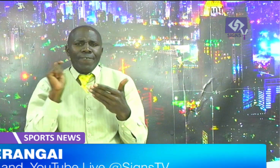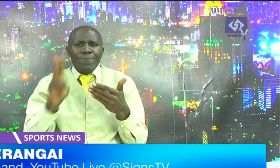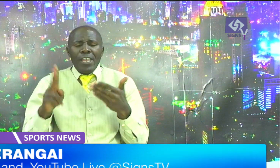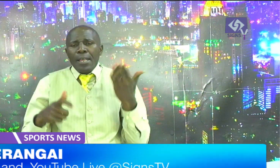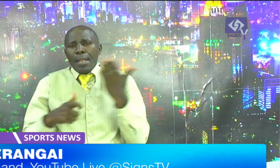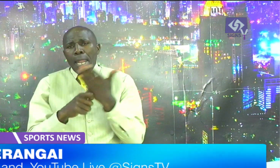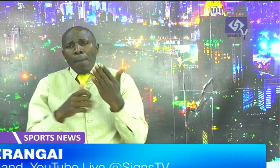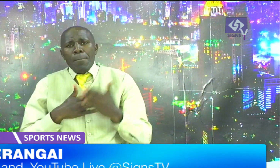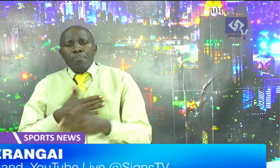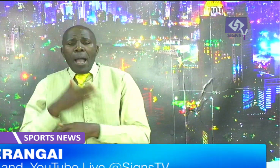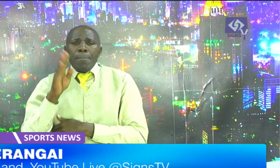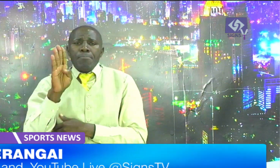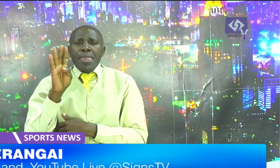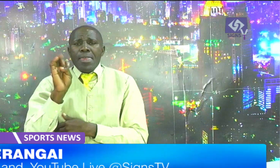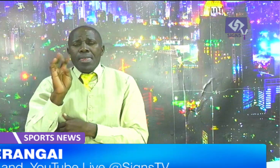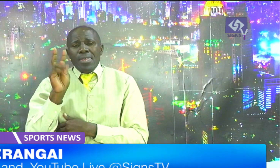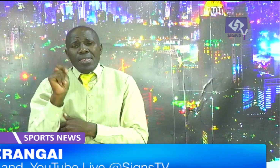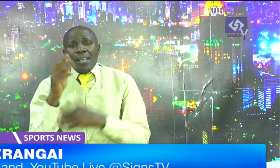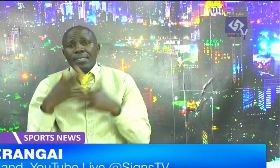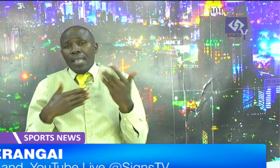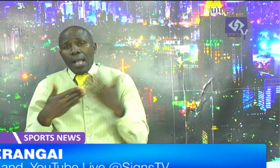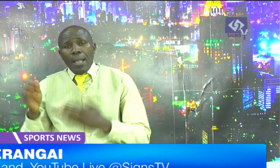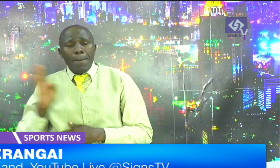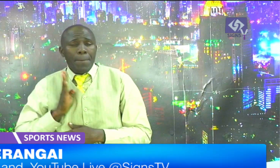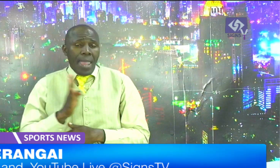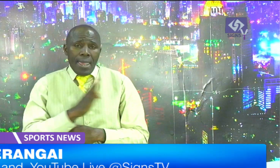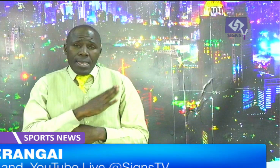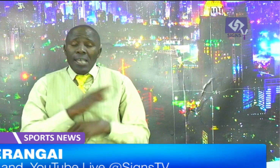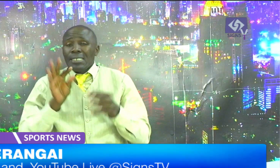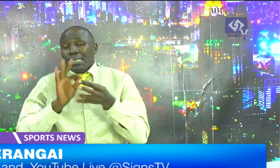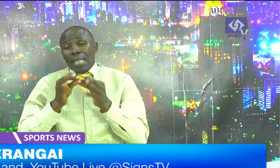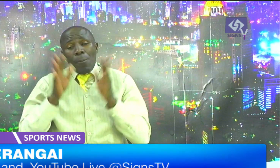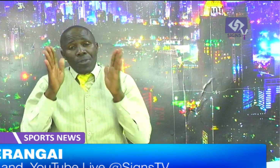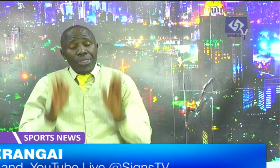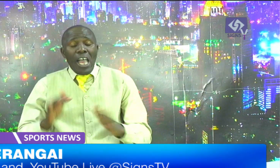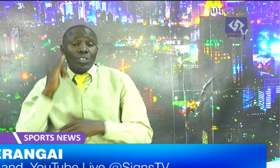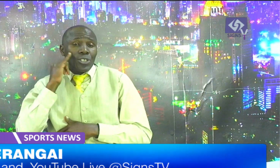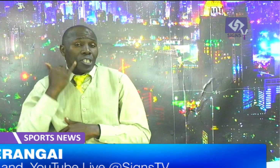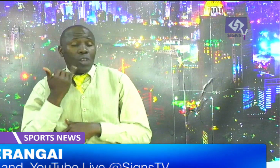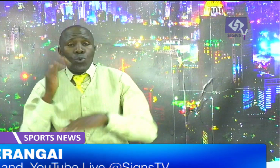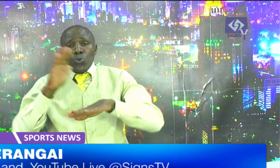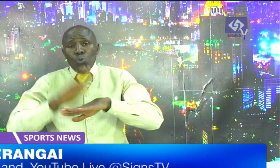All. Thank you so much for watching Science TV. You have been with me, Ben Werangai. My sign